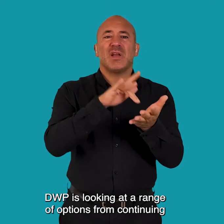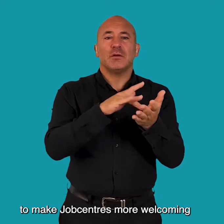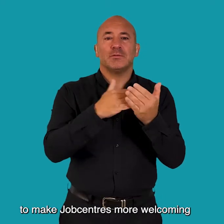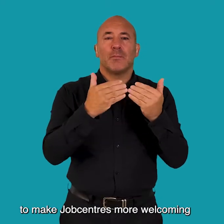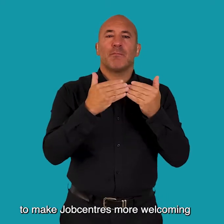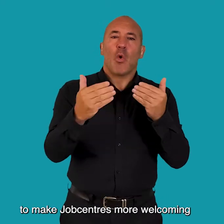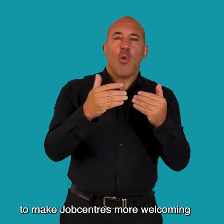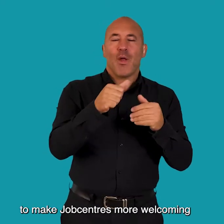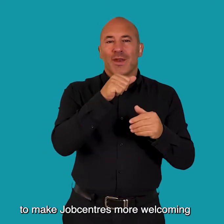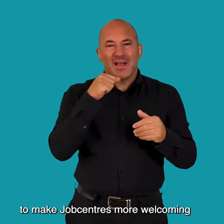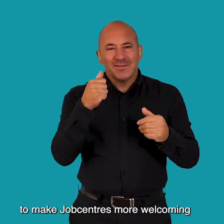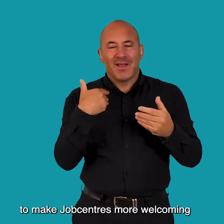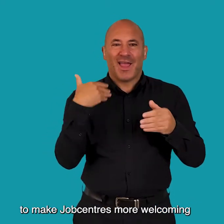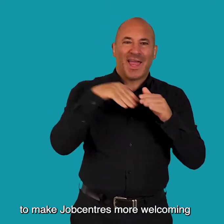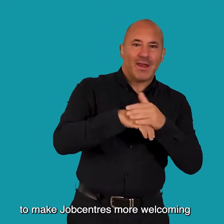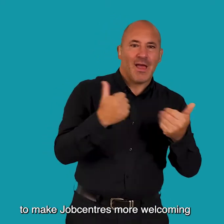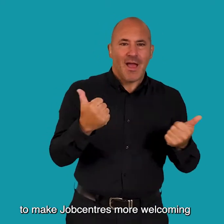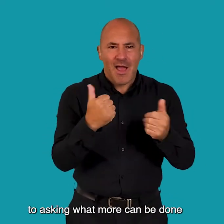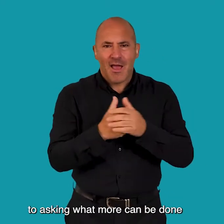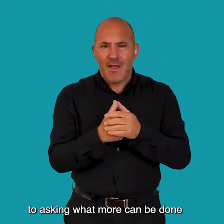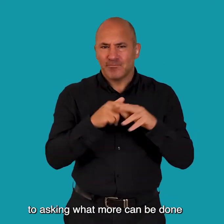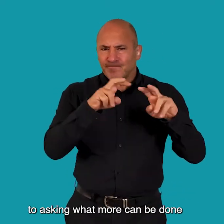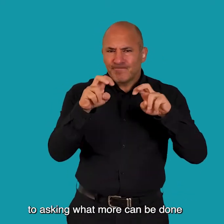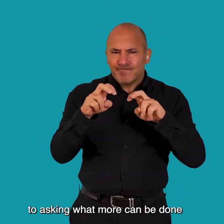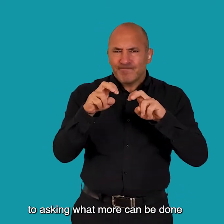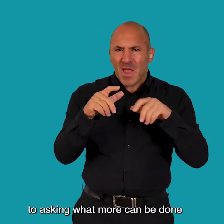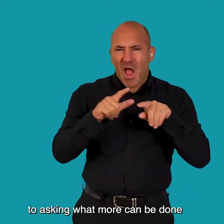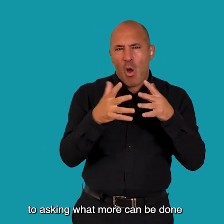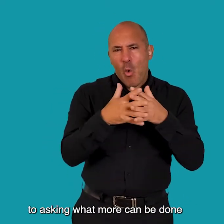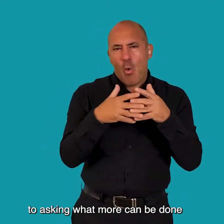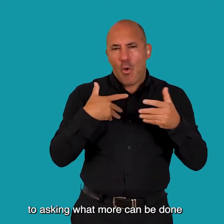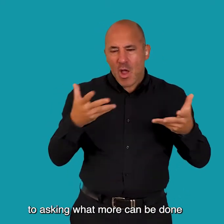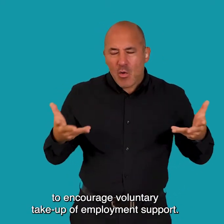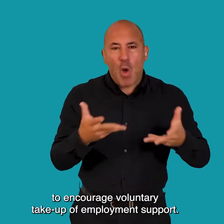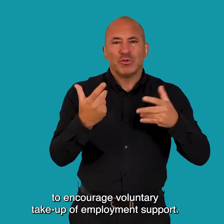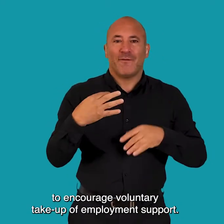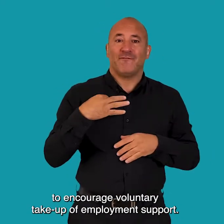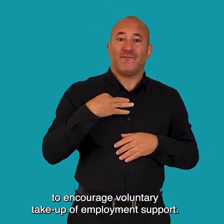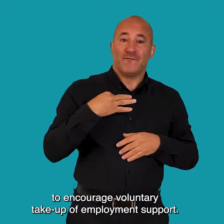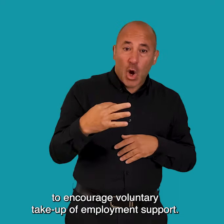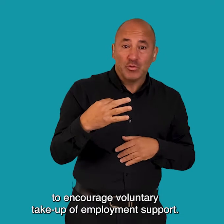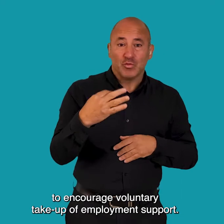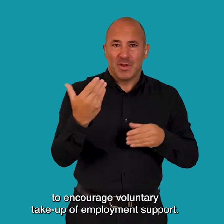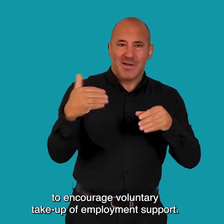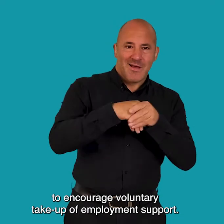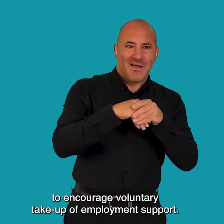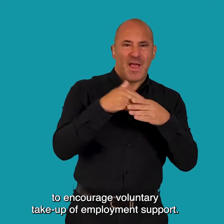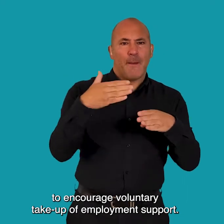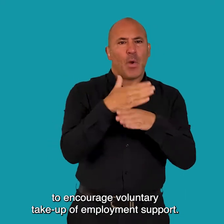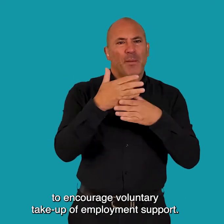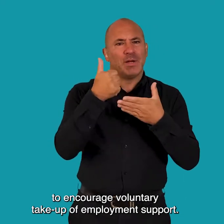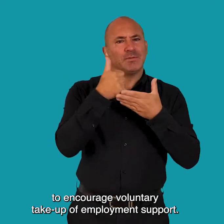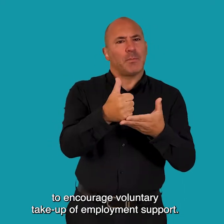make job centres more welcoming to asking what more can be done to encourage voluntary take-up of employment